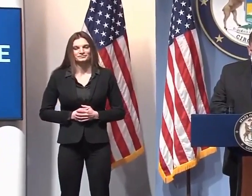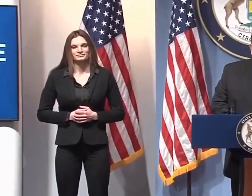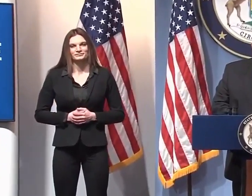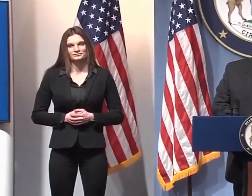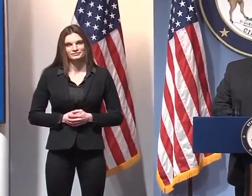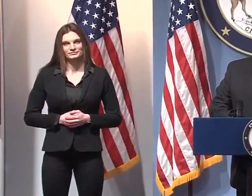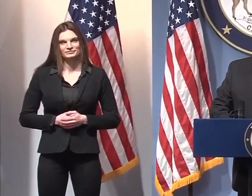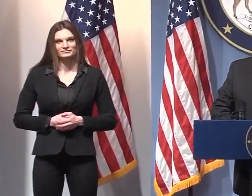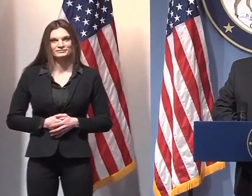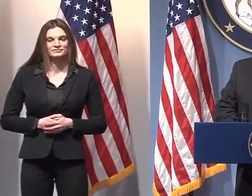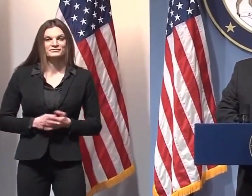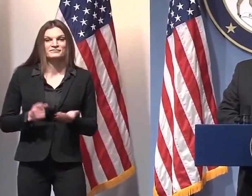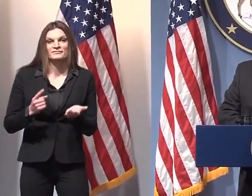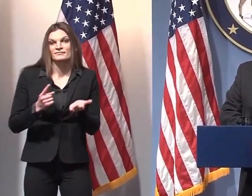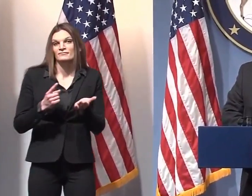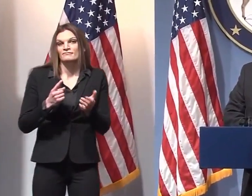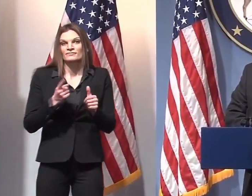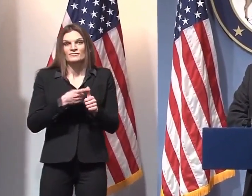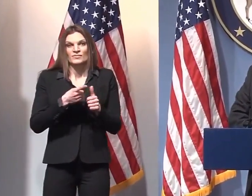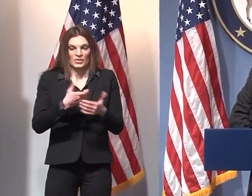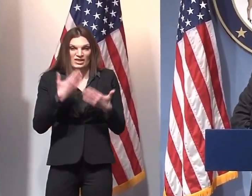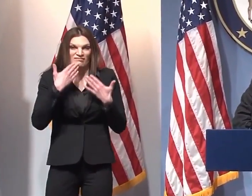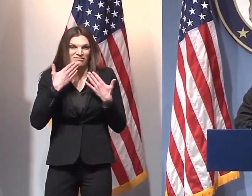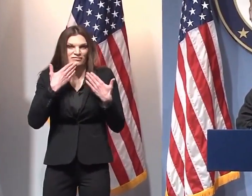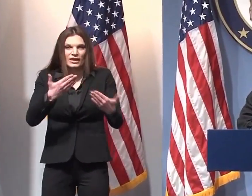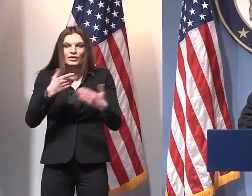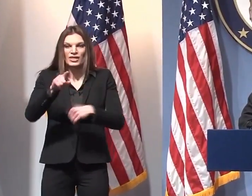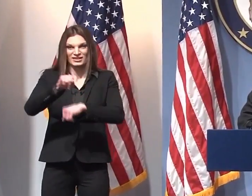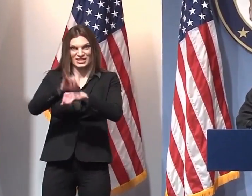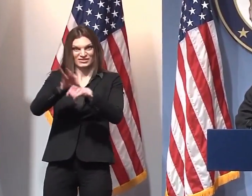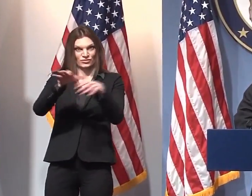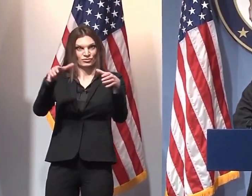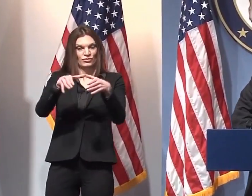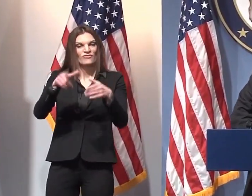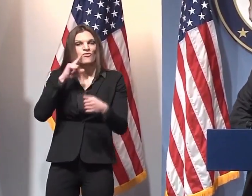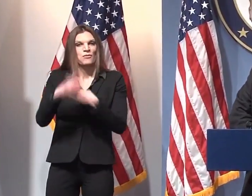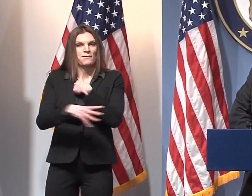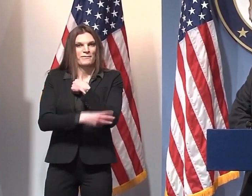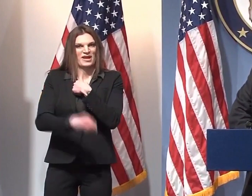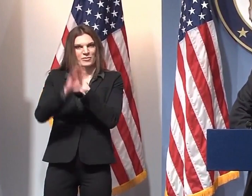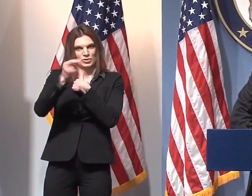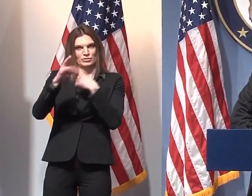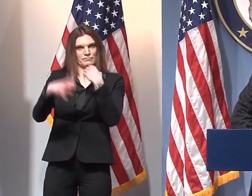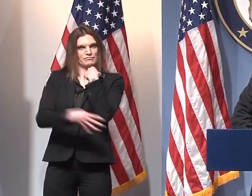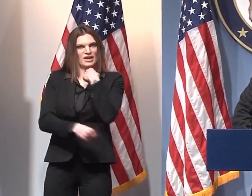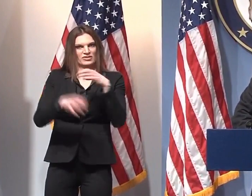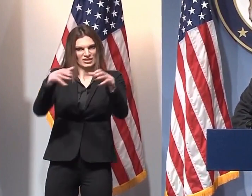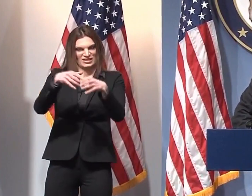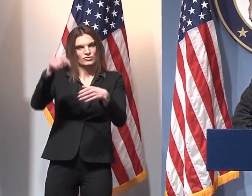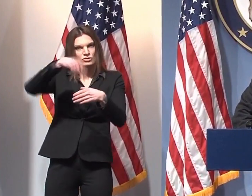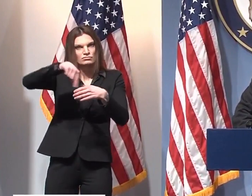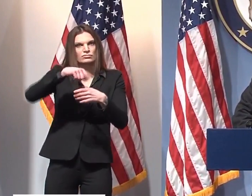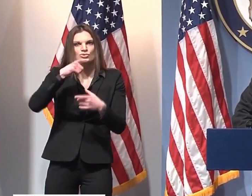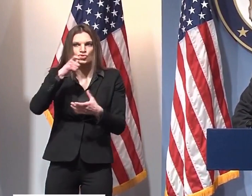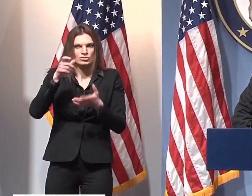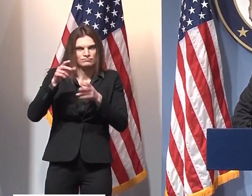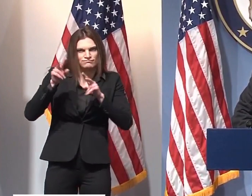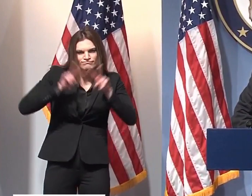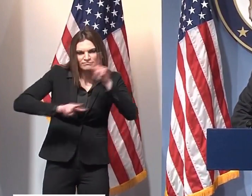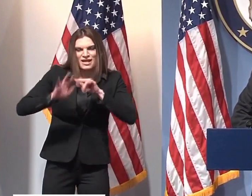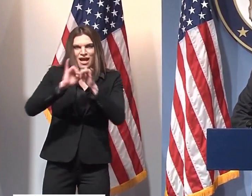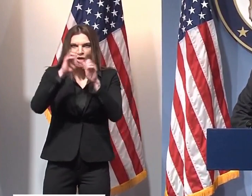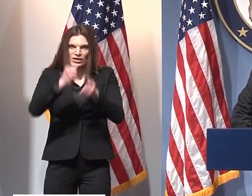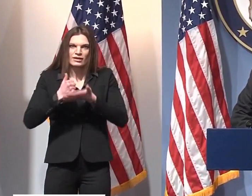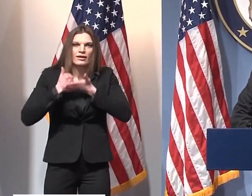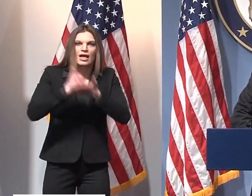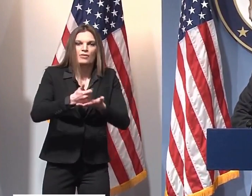I would like to thank the members of the Michigan Poverty Task Force for their efforts to identify new ways to help low-income